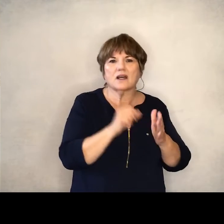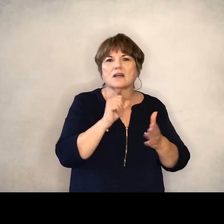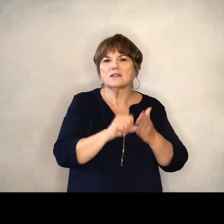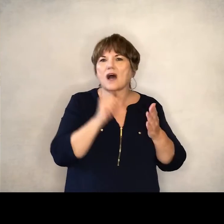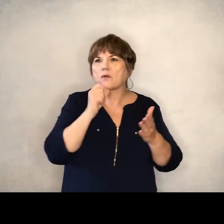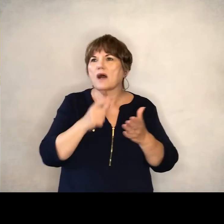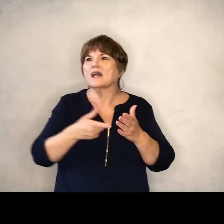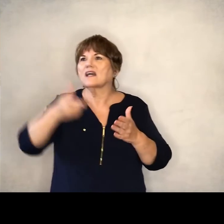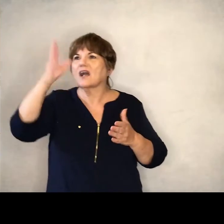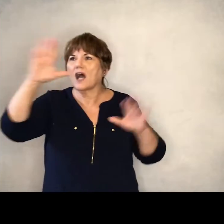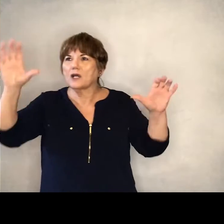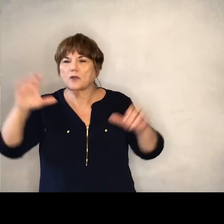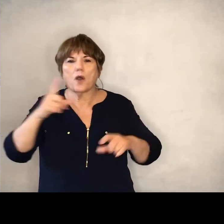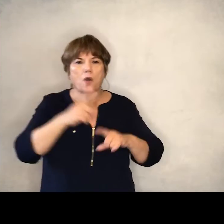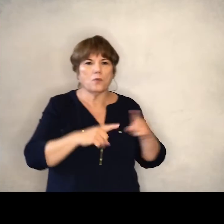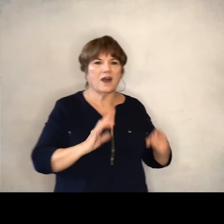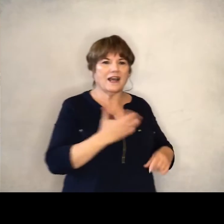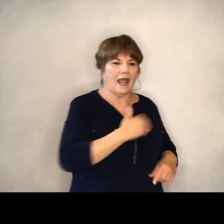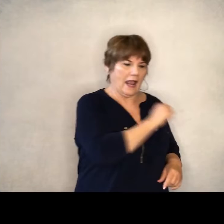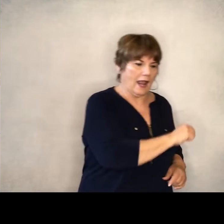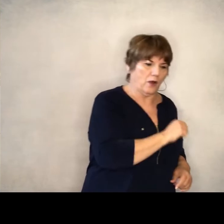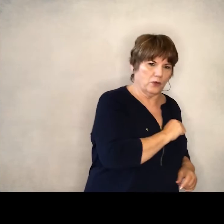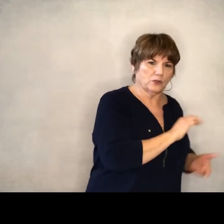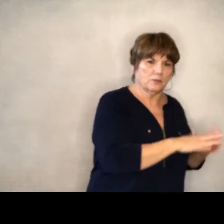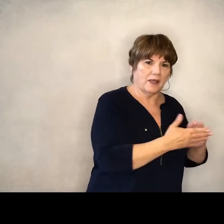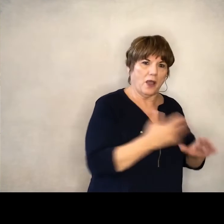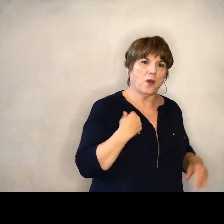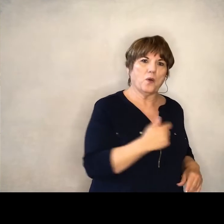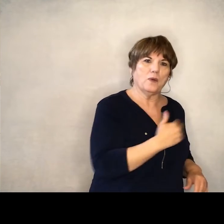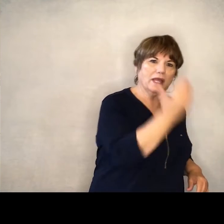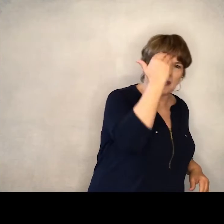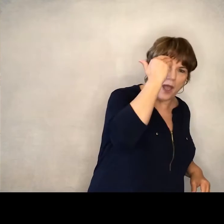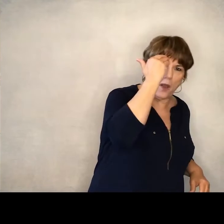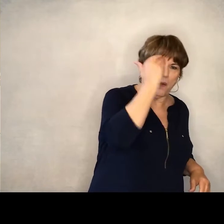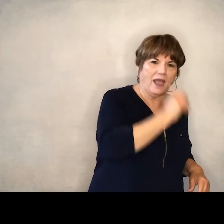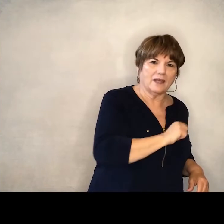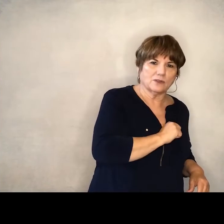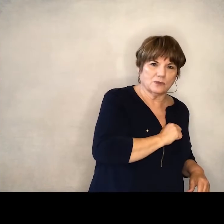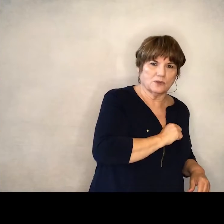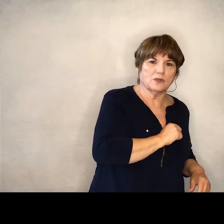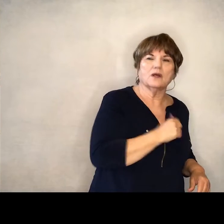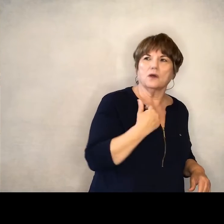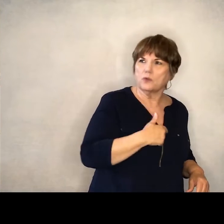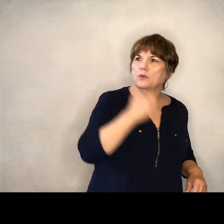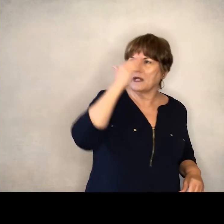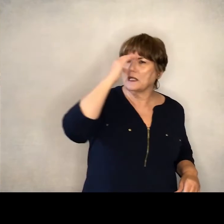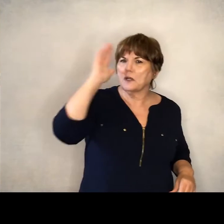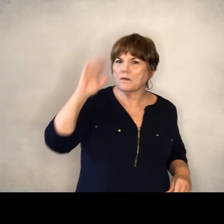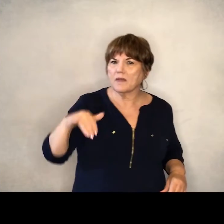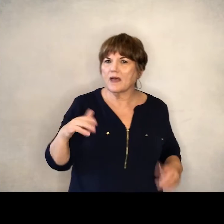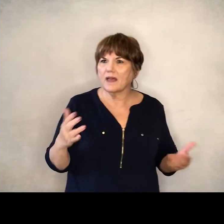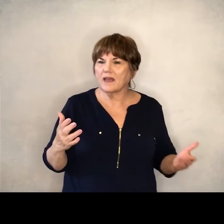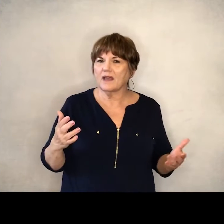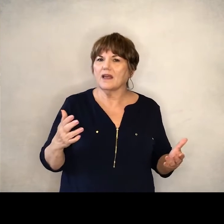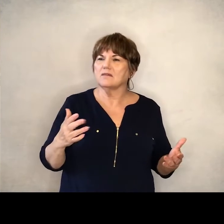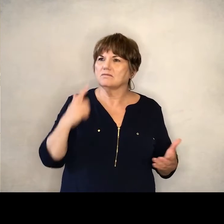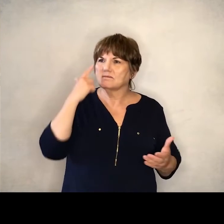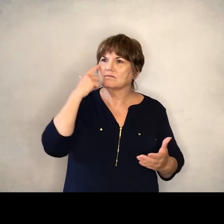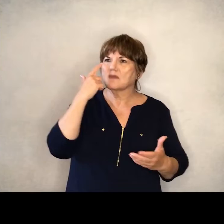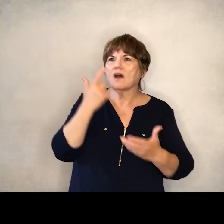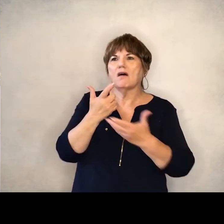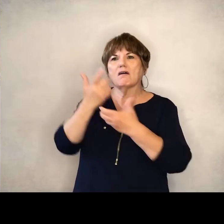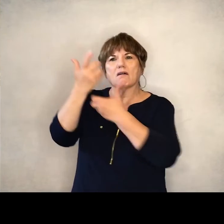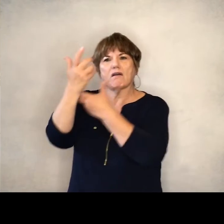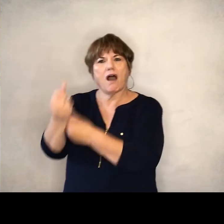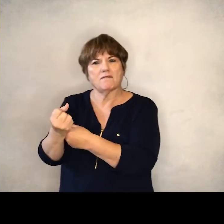but on what our attitude should be about it. We know. It should be an attitude of confidence. In other words,